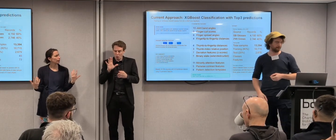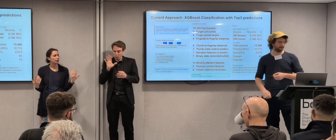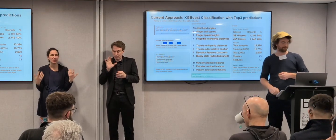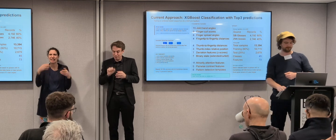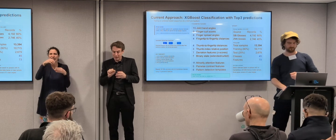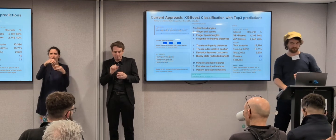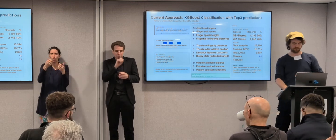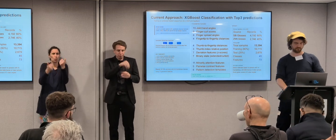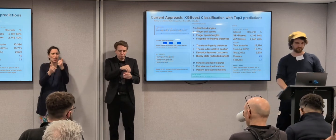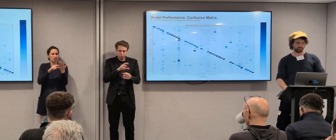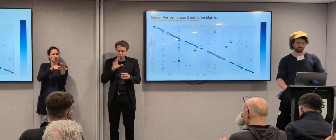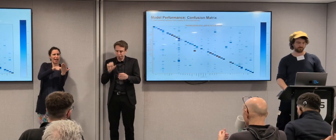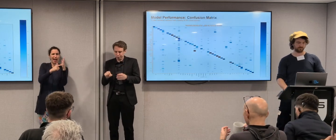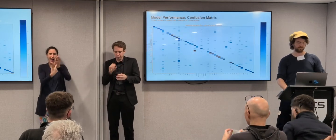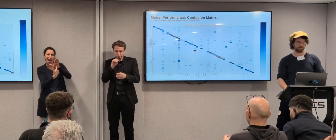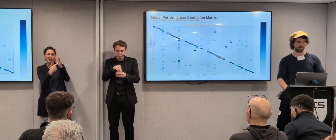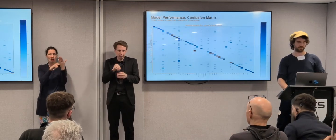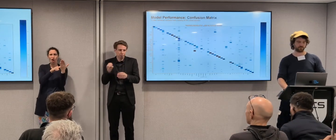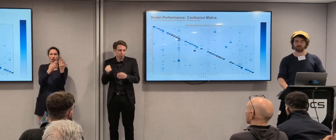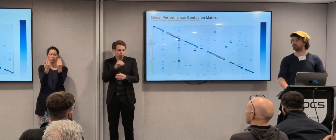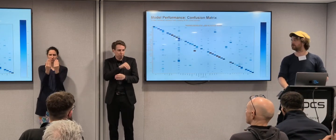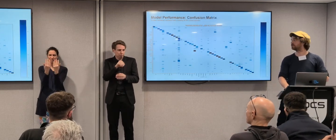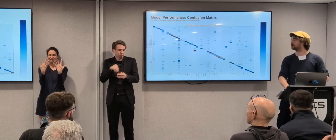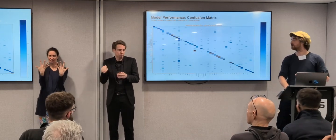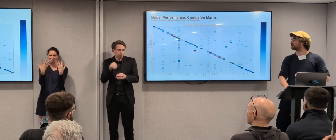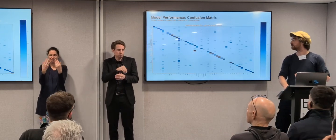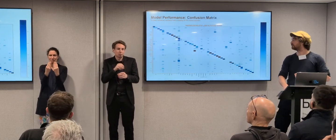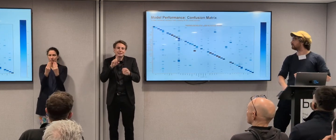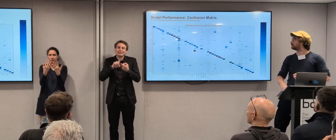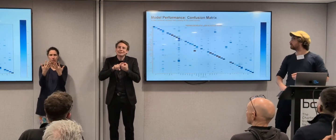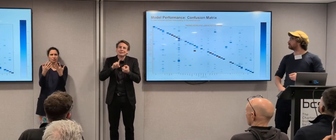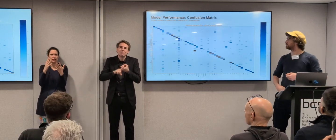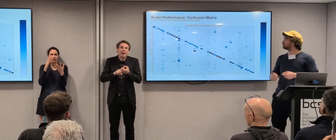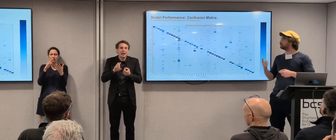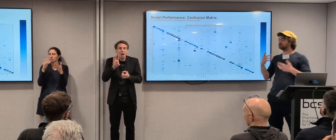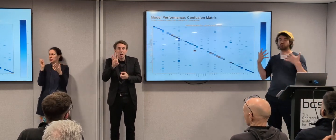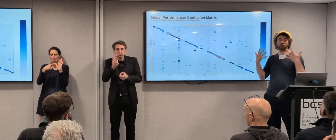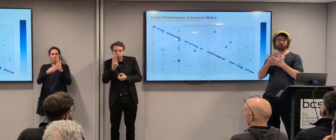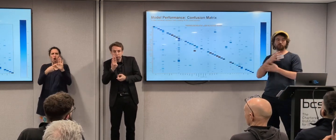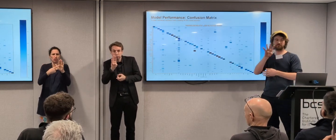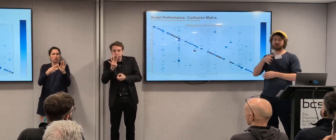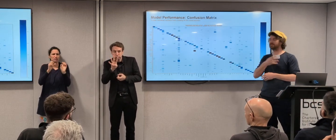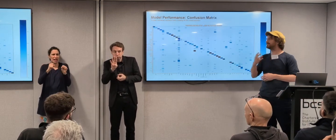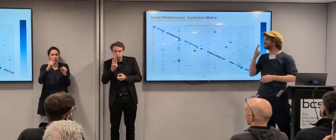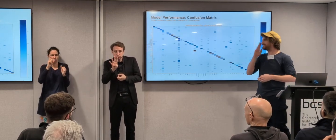in what angle it would be, how much the fingers are spread or not.